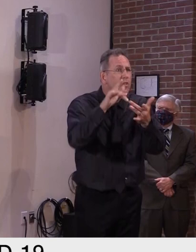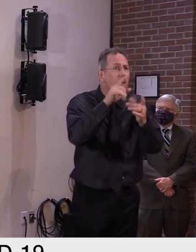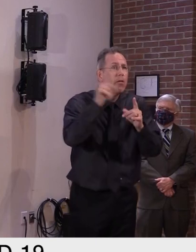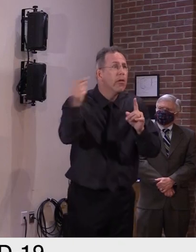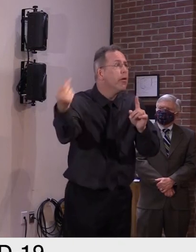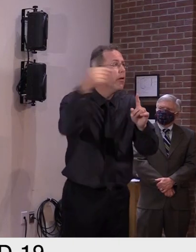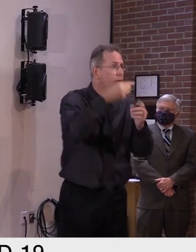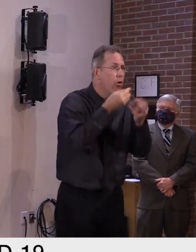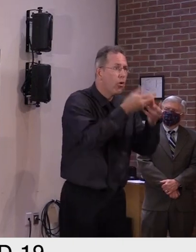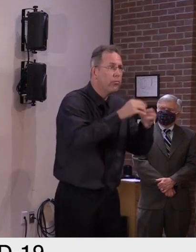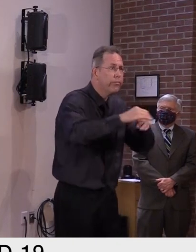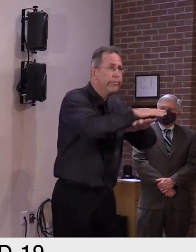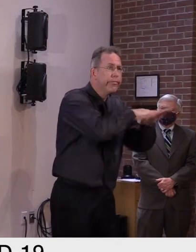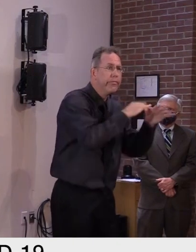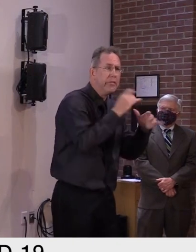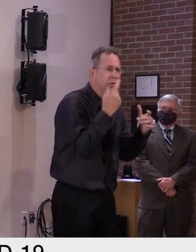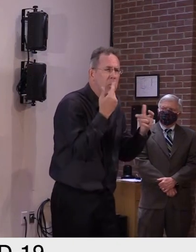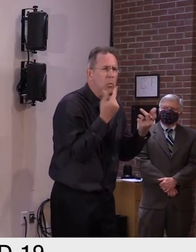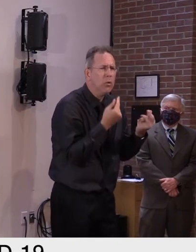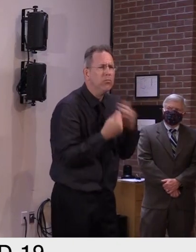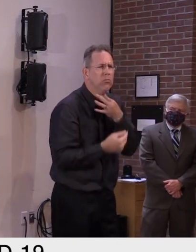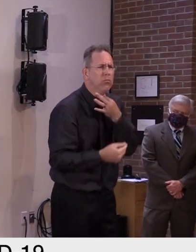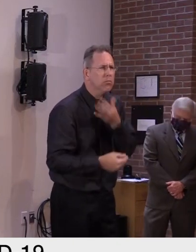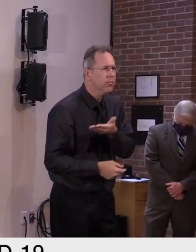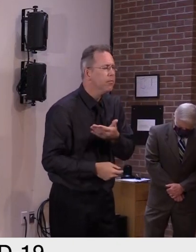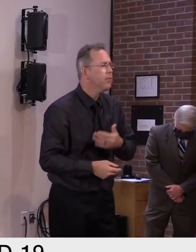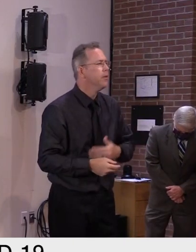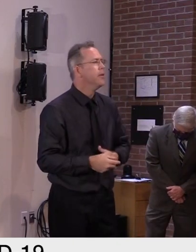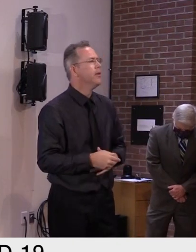Carpooling. But carpooling is travel.